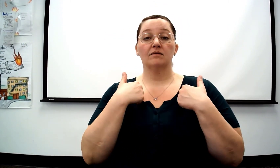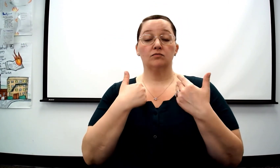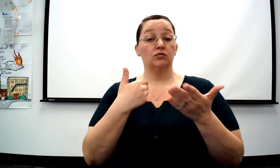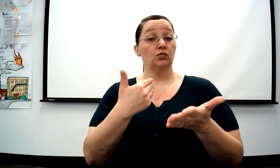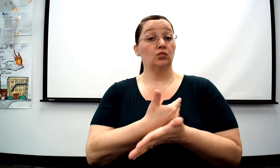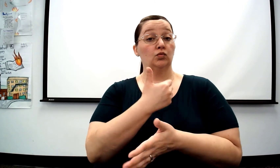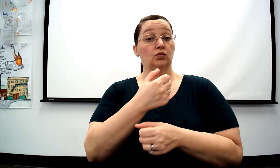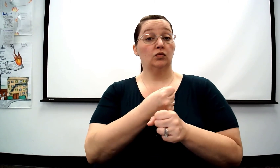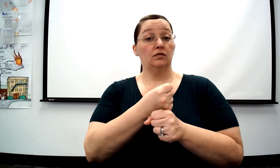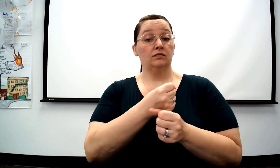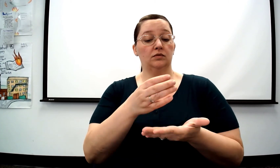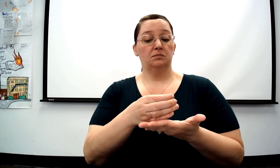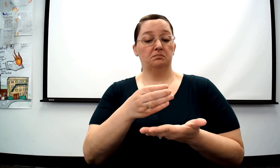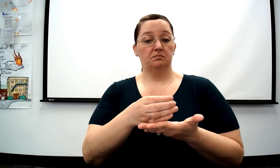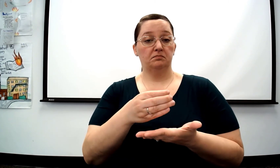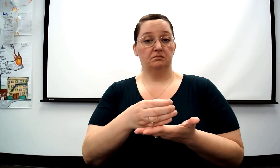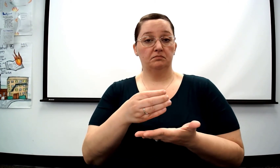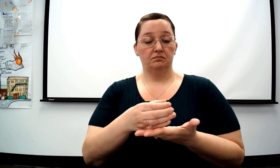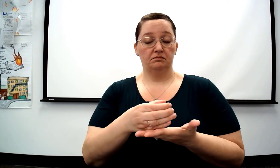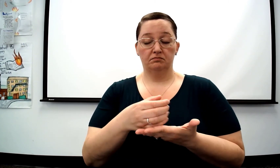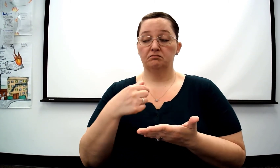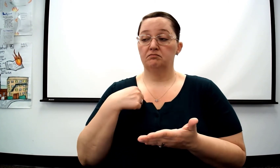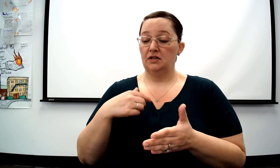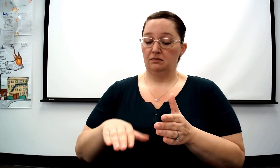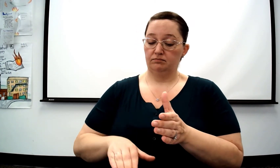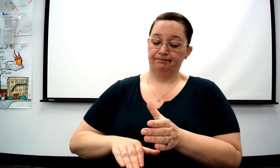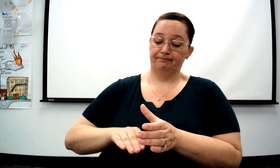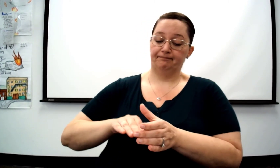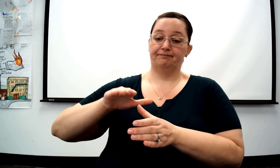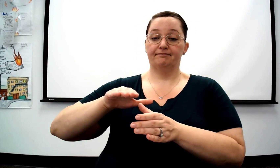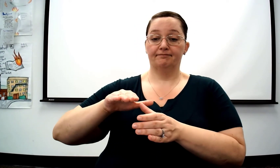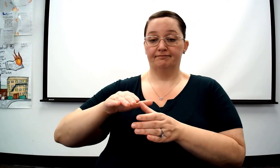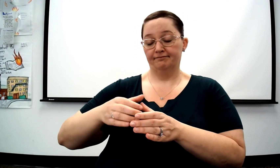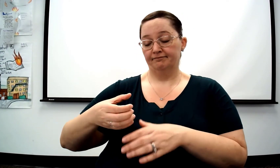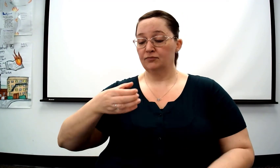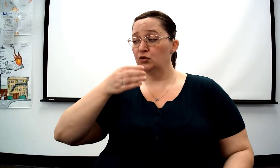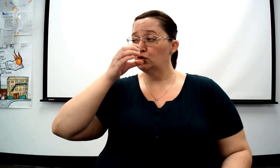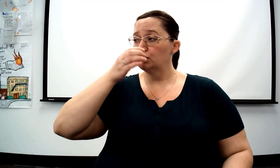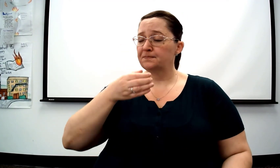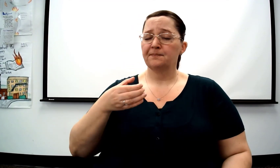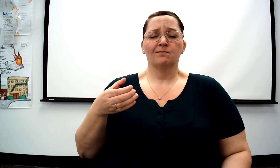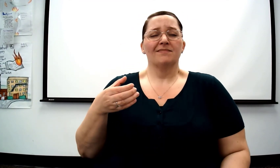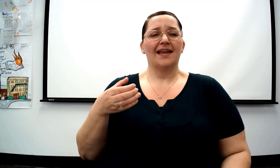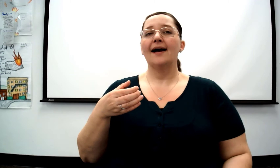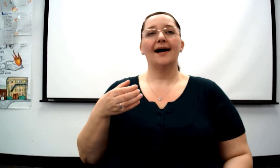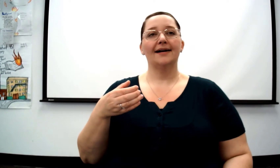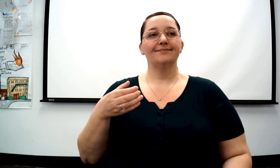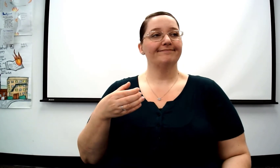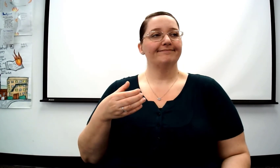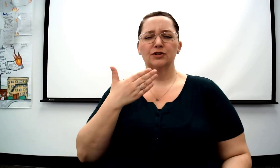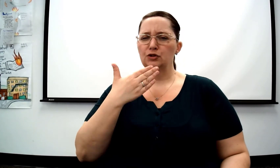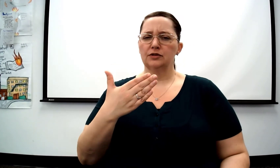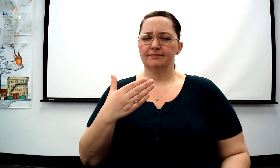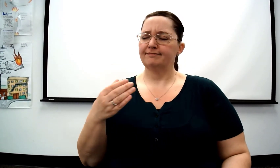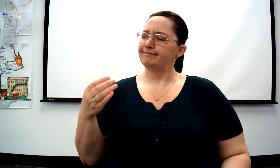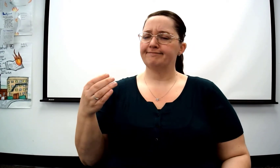school. I have my new coffee, fill it up, and I'm drinking it all day. Ah, it's delicious.